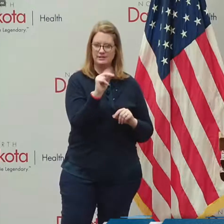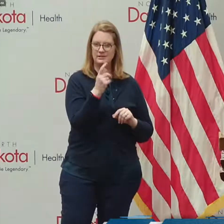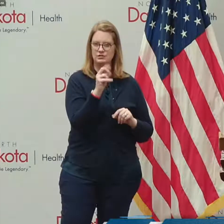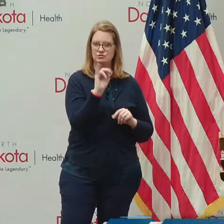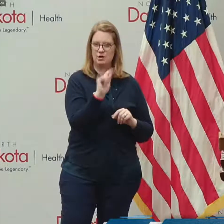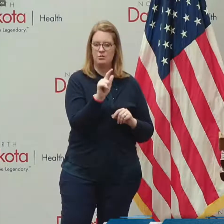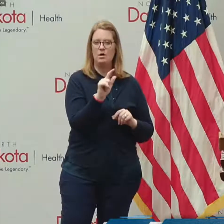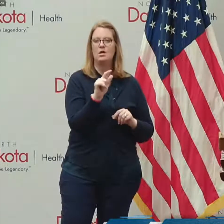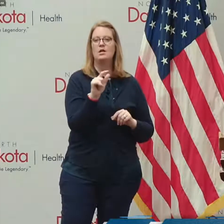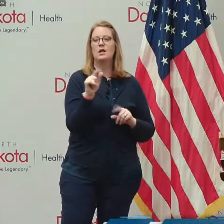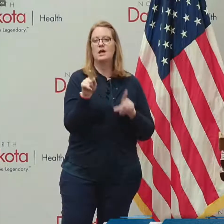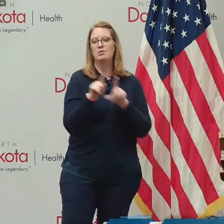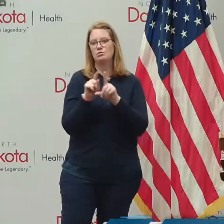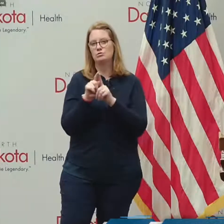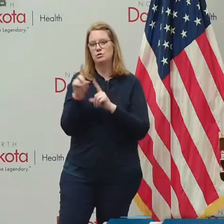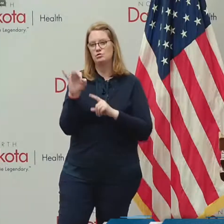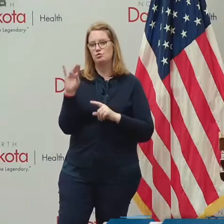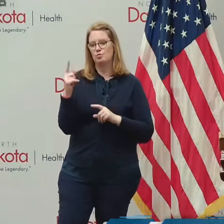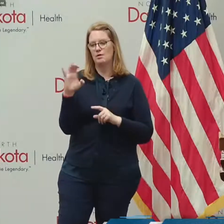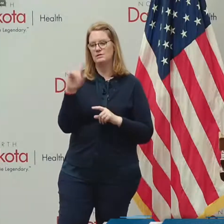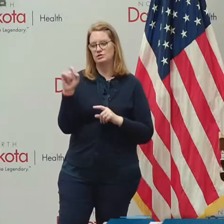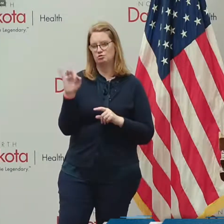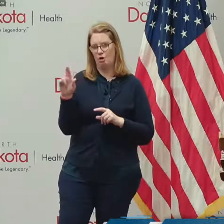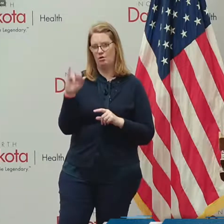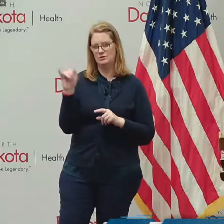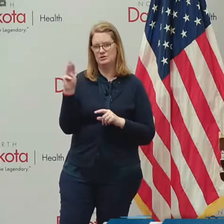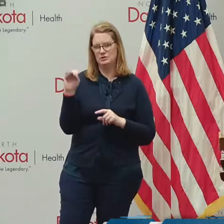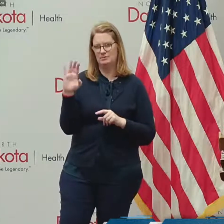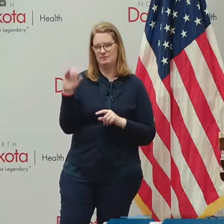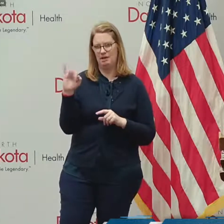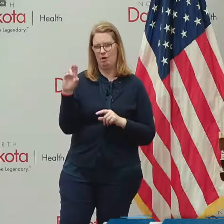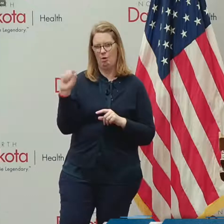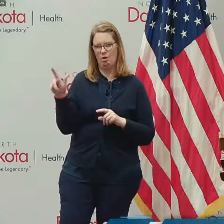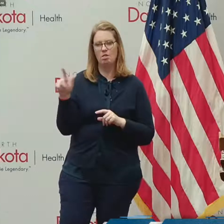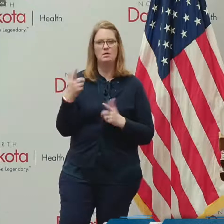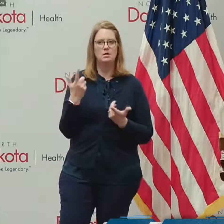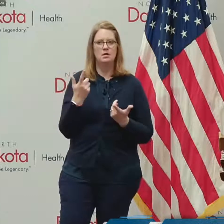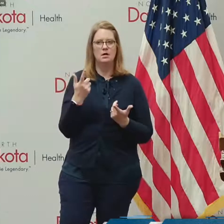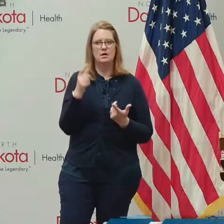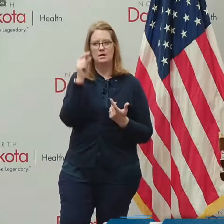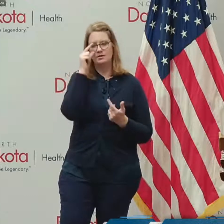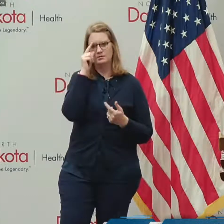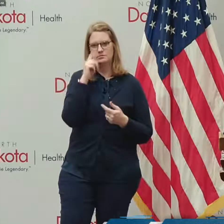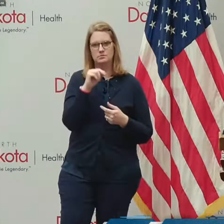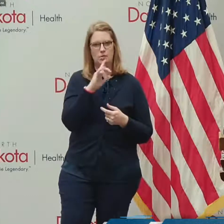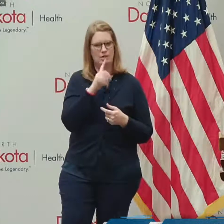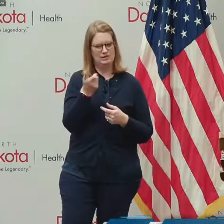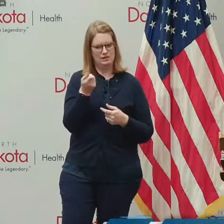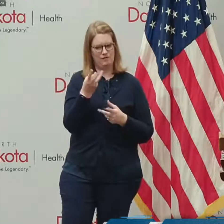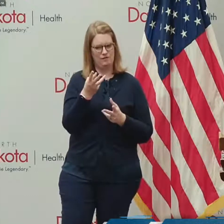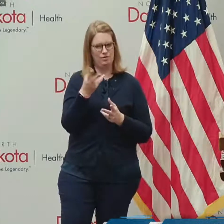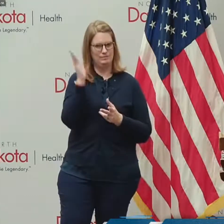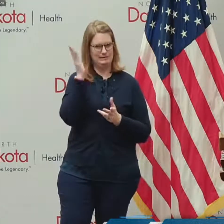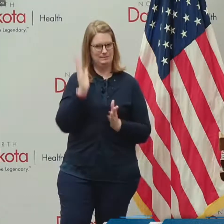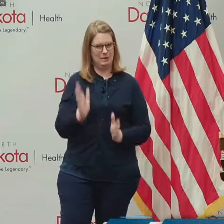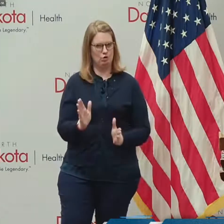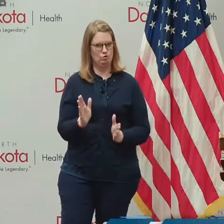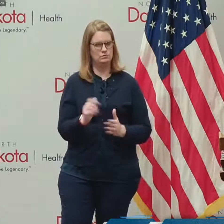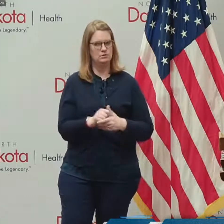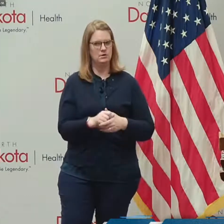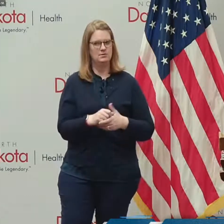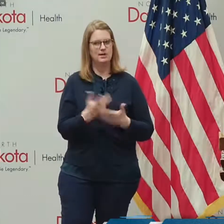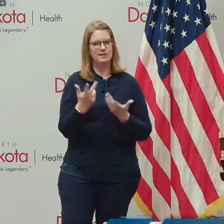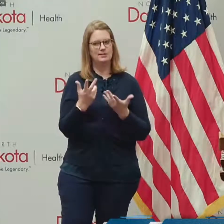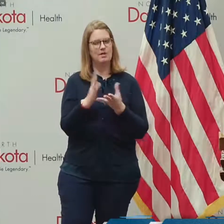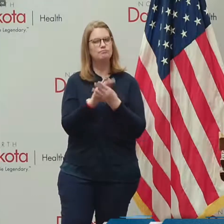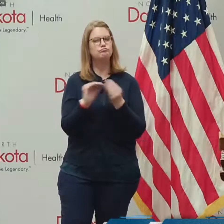czar, Jim Carroll, who all, she's one of a few number of speakers at a White House event, sharing their